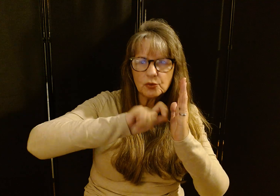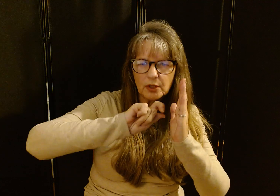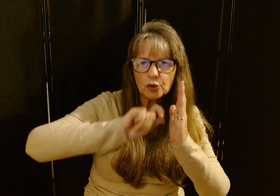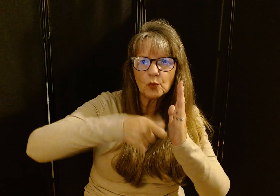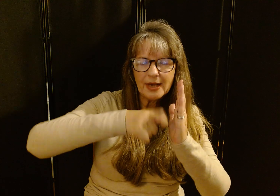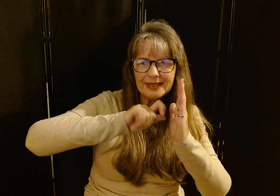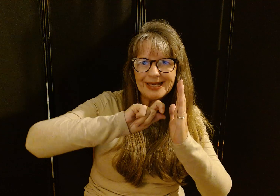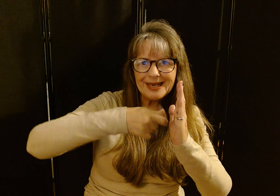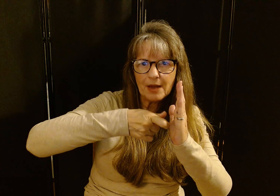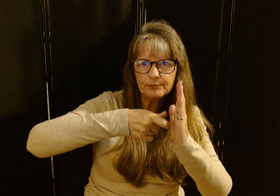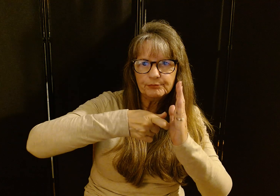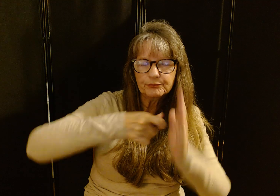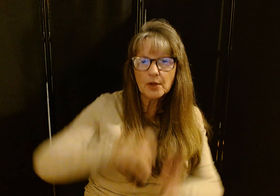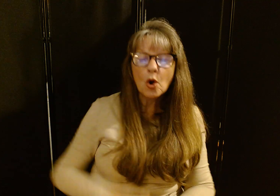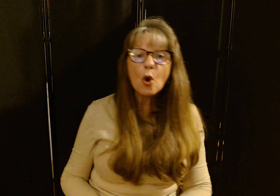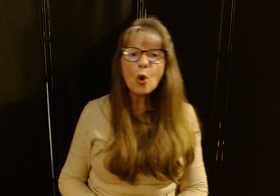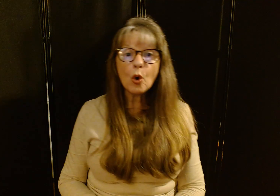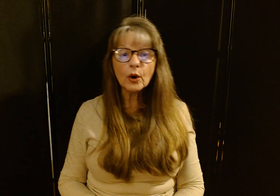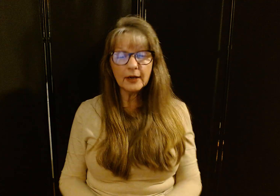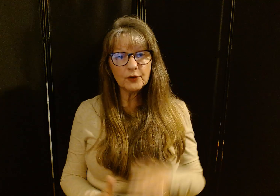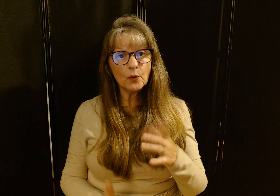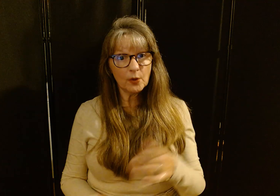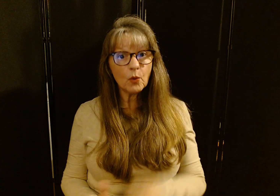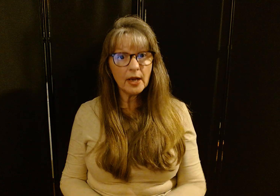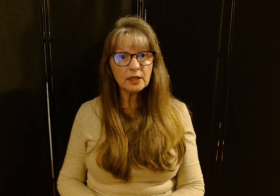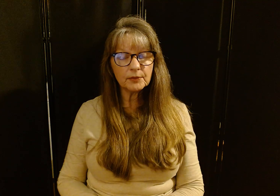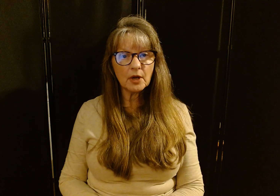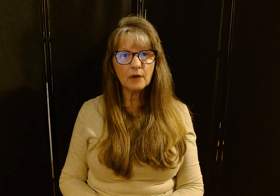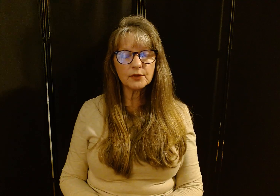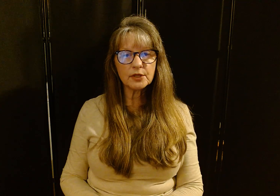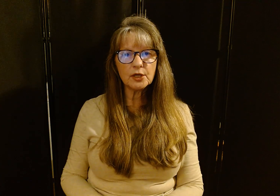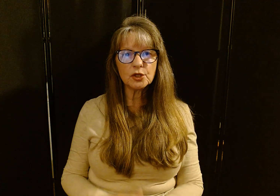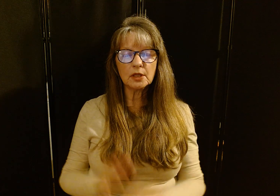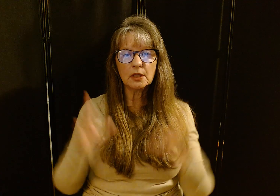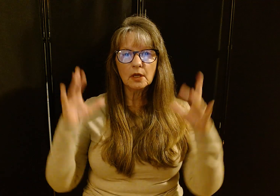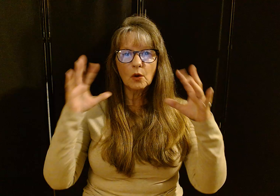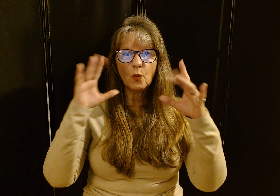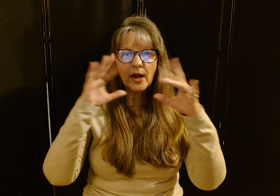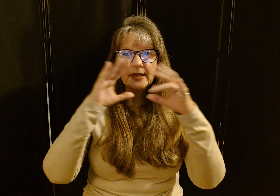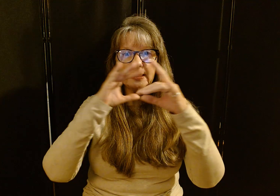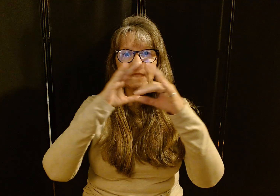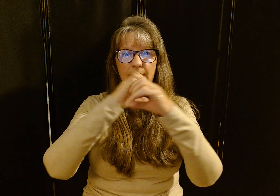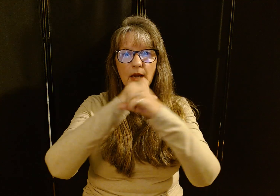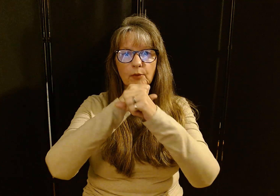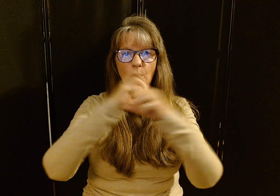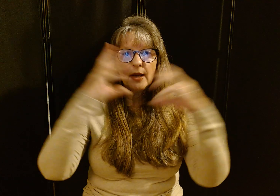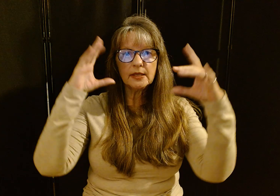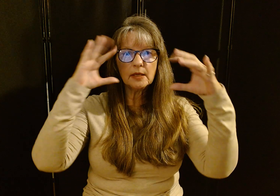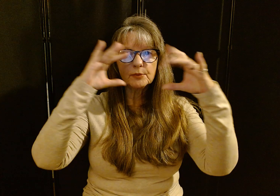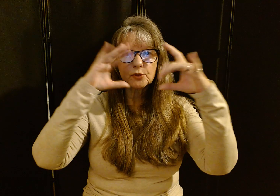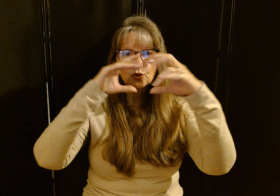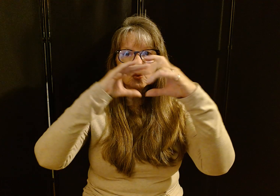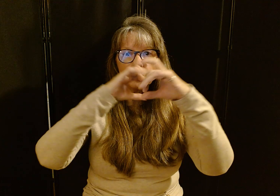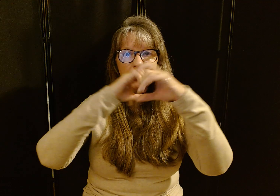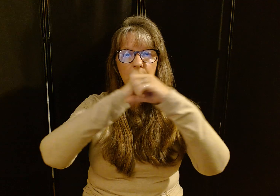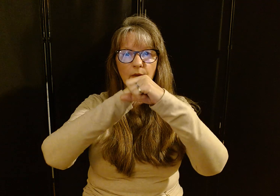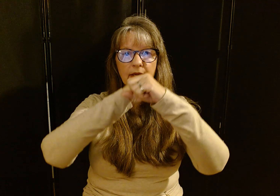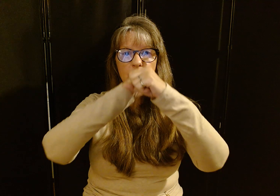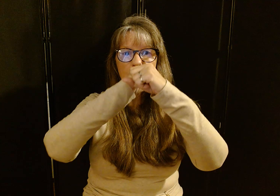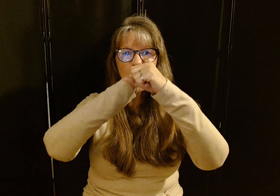and you're winding it up. Or if you want to wind up the conversation, winding it up, or winding up a story, right? Because remember, like